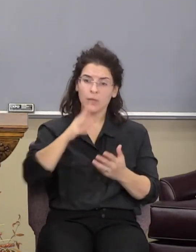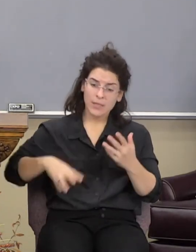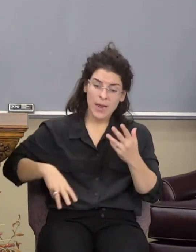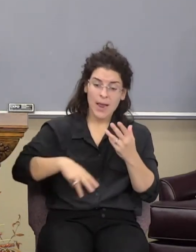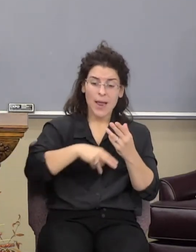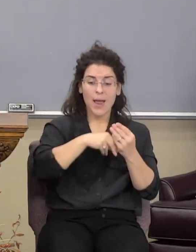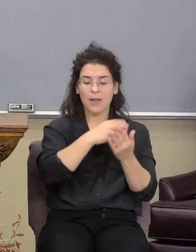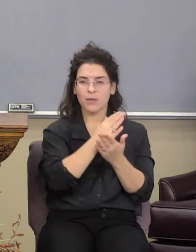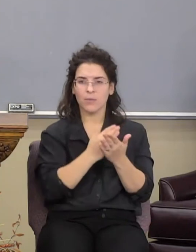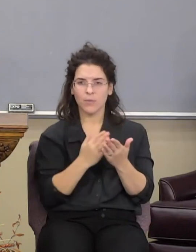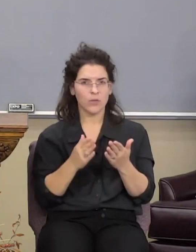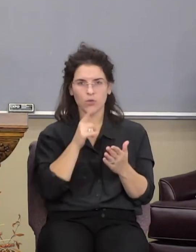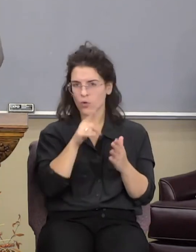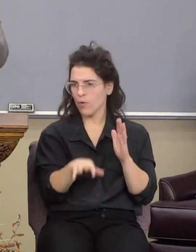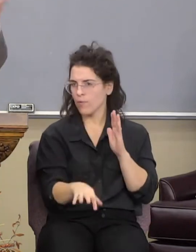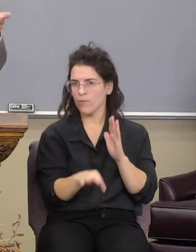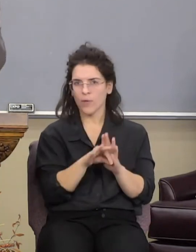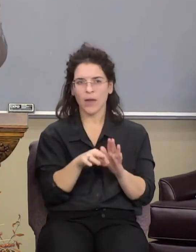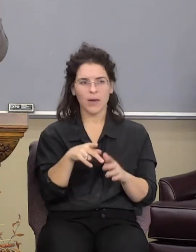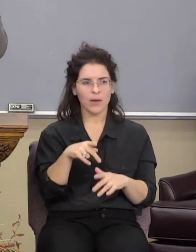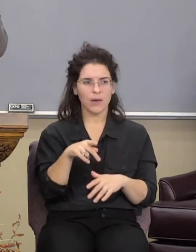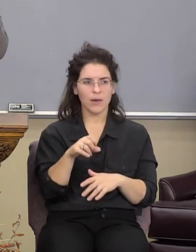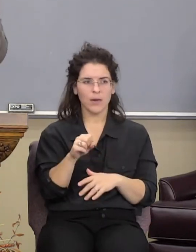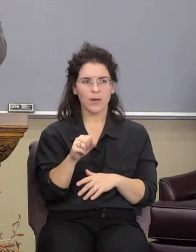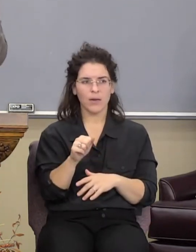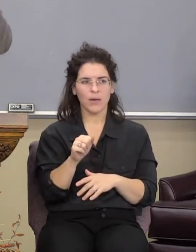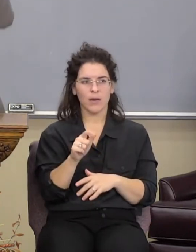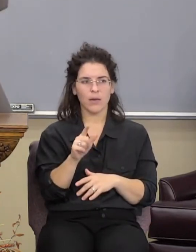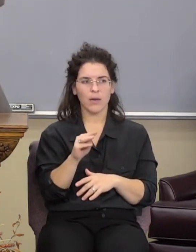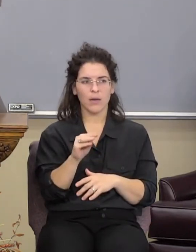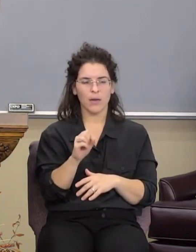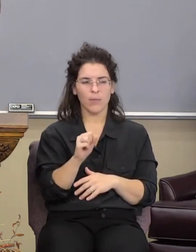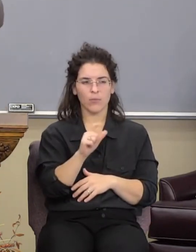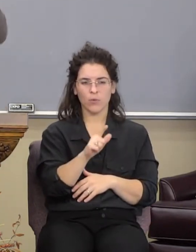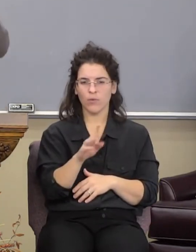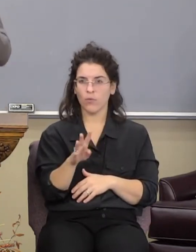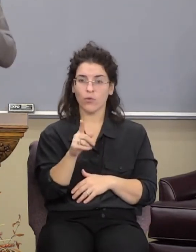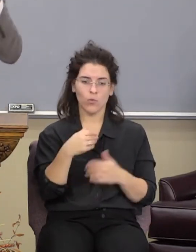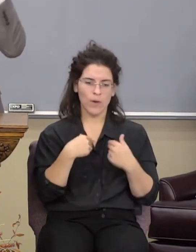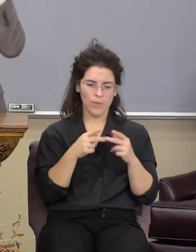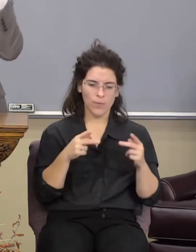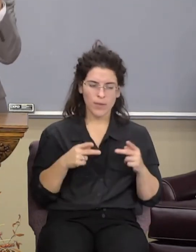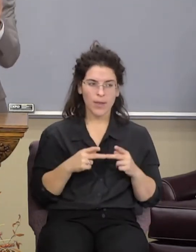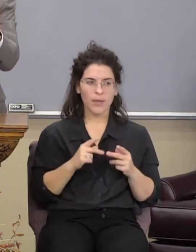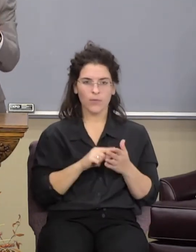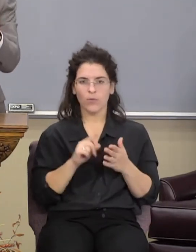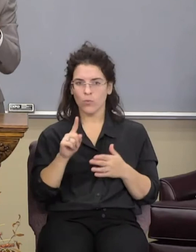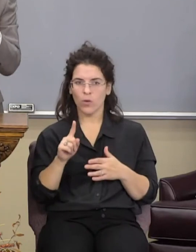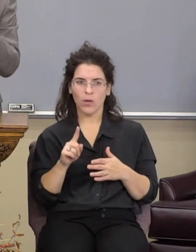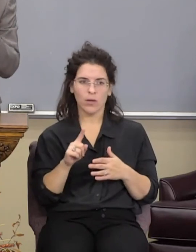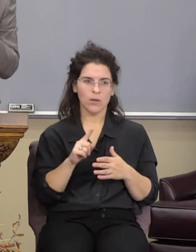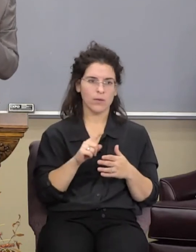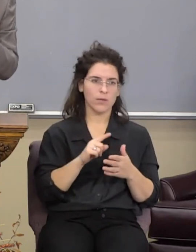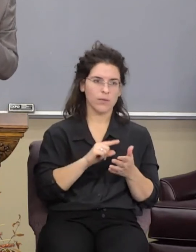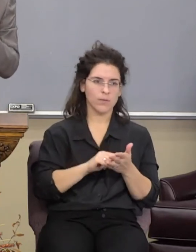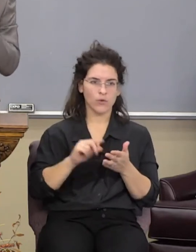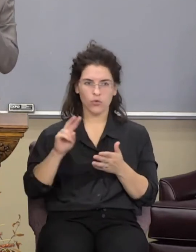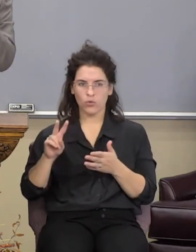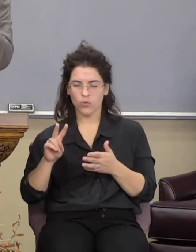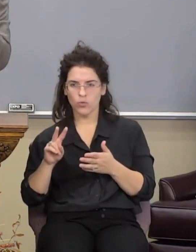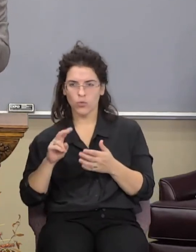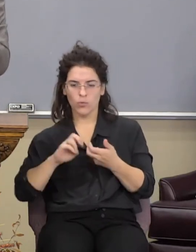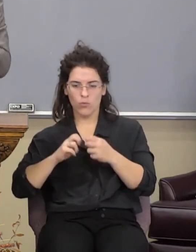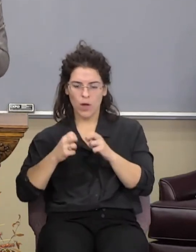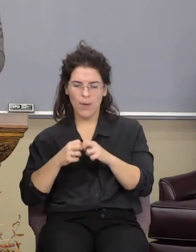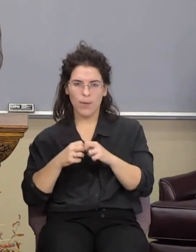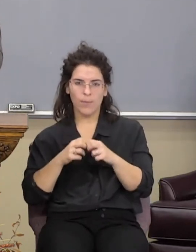some things that you don't find in Psalms 24. Going back to Psalms 24, you have the place, verse 1. You have the problem in verse 2.